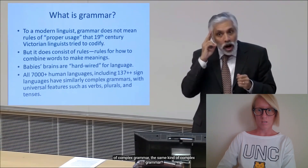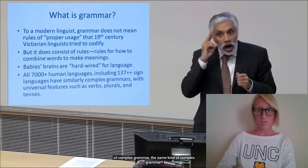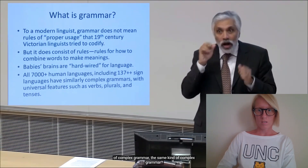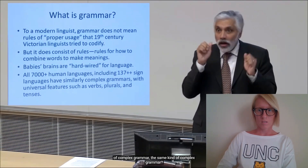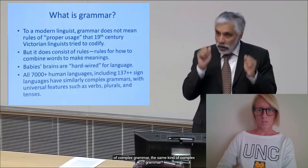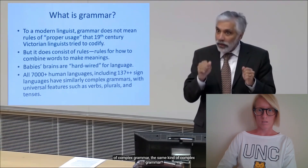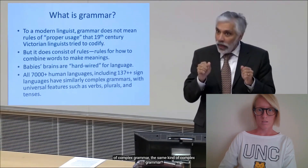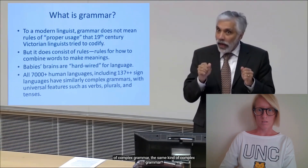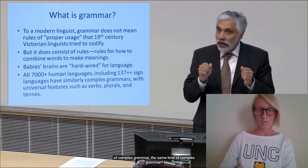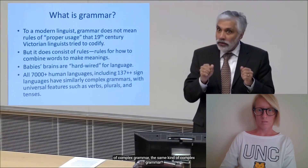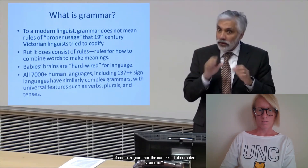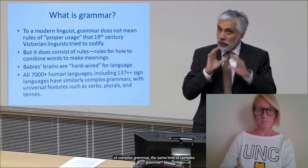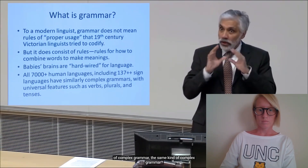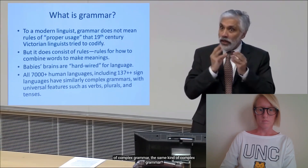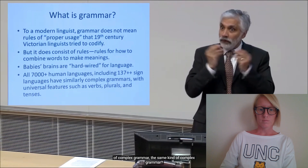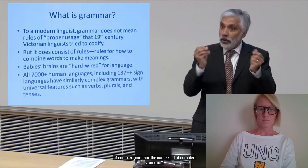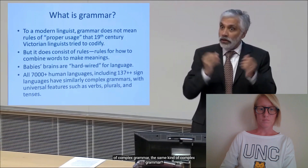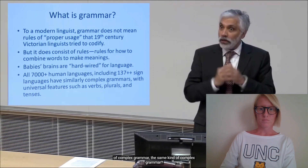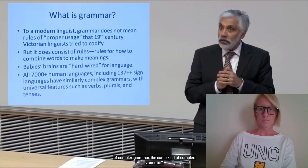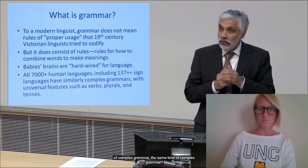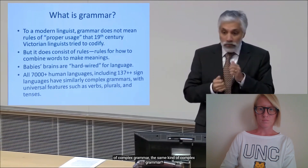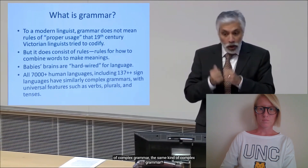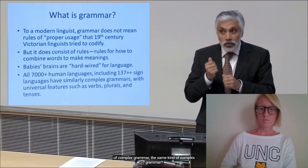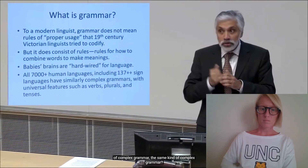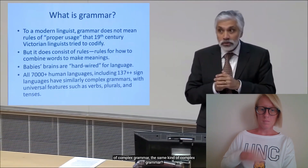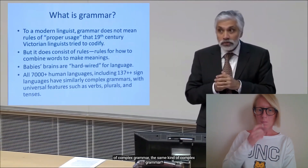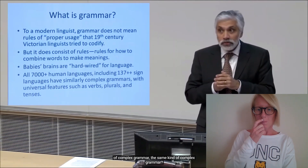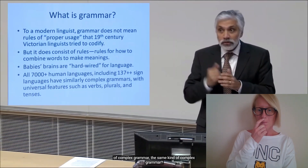the same kind of complex grammar?